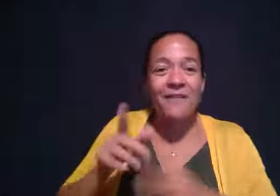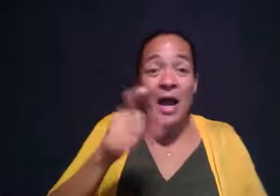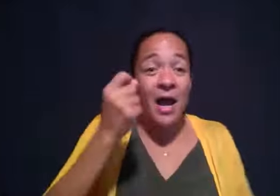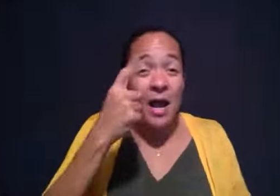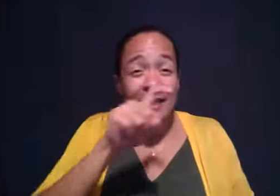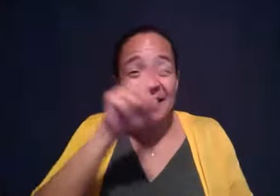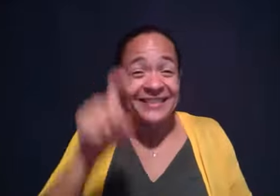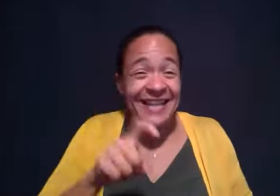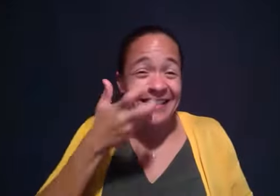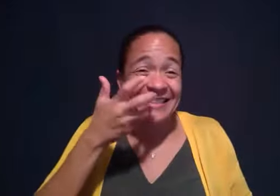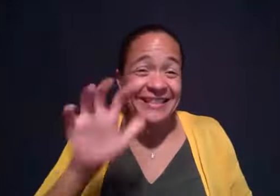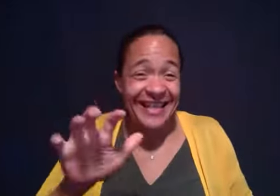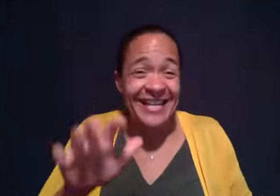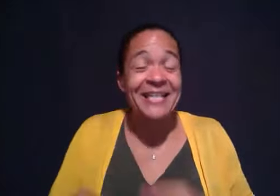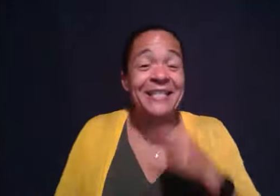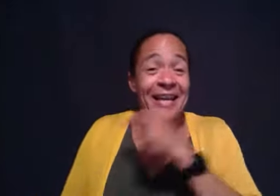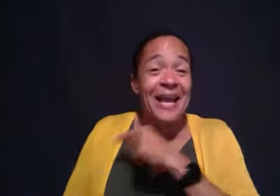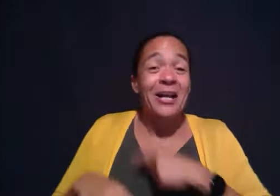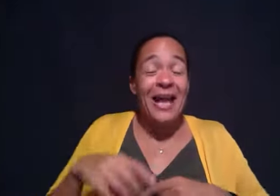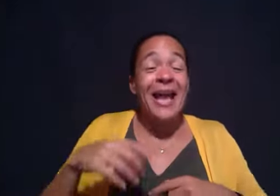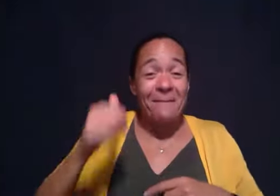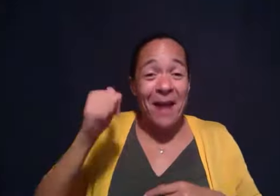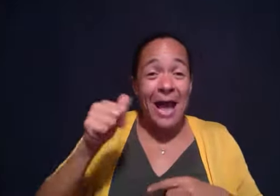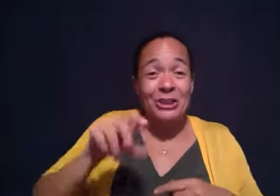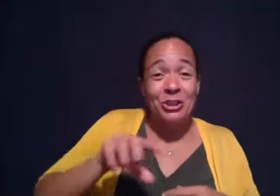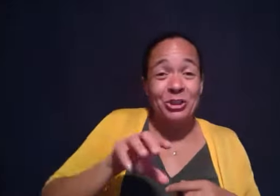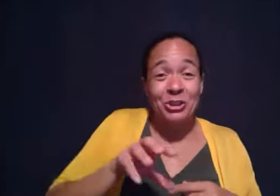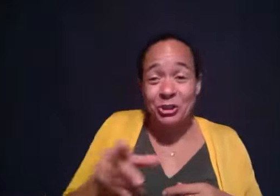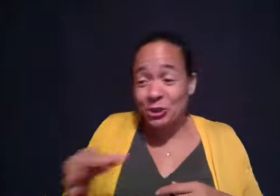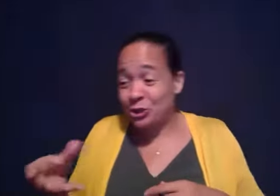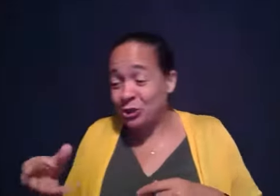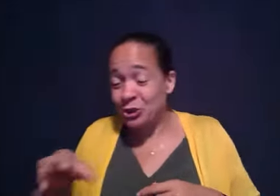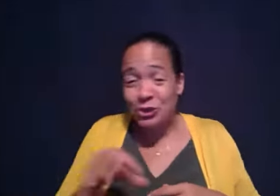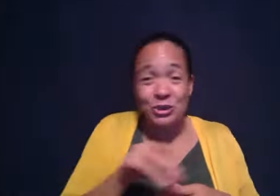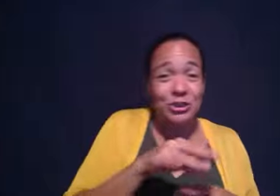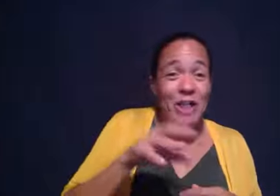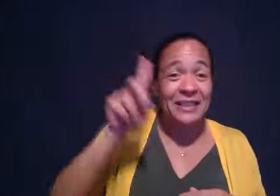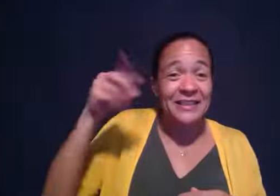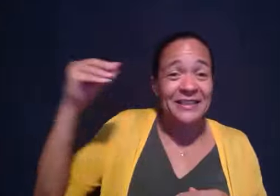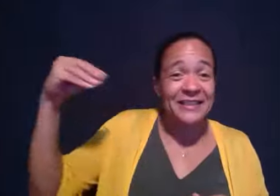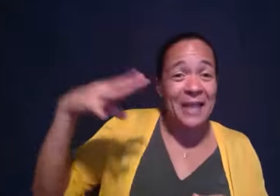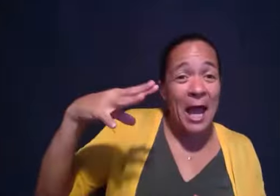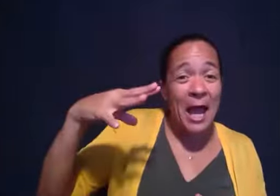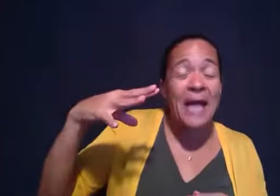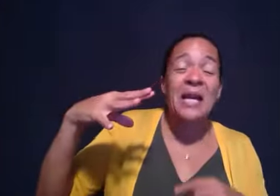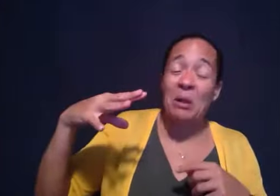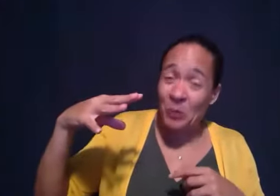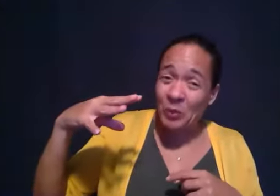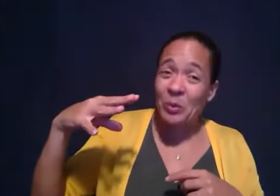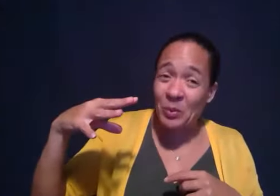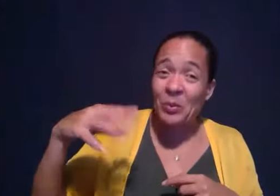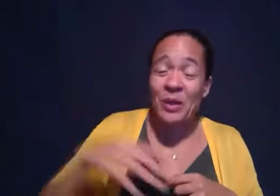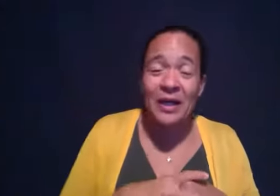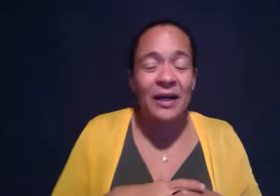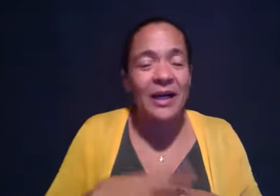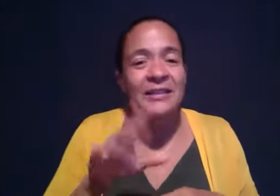back of a hot car for a while. And it was the night before a church trip, and I was spending the night at